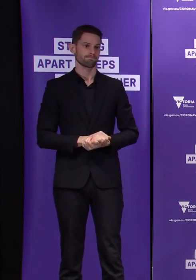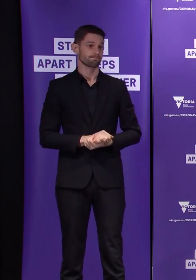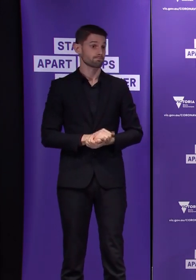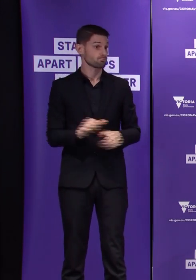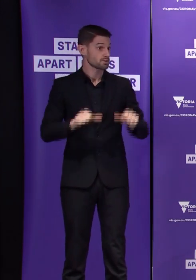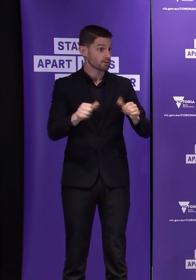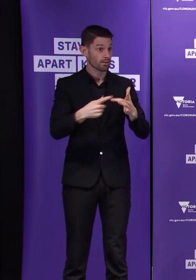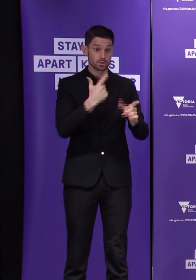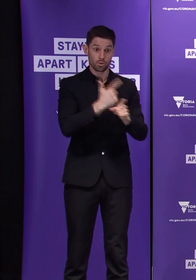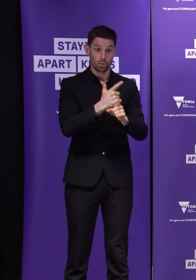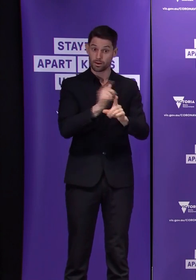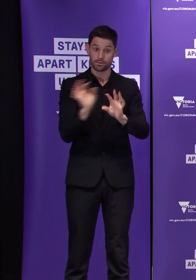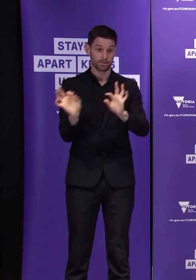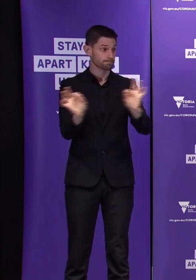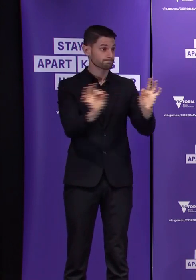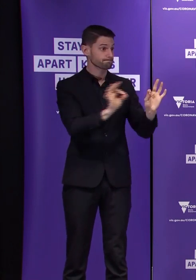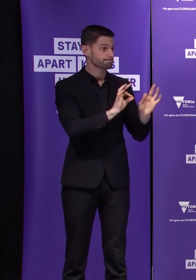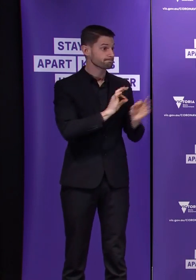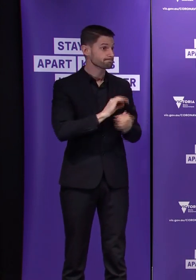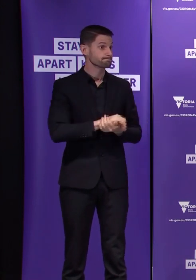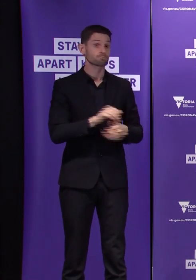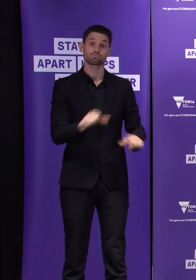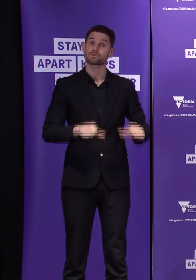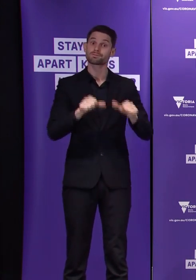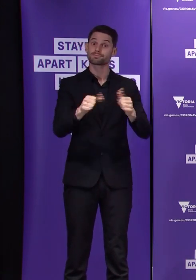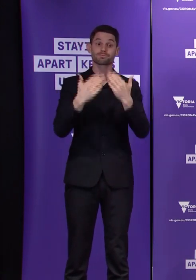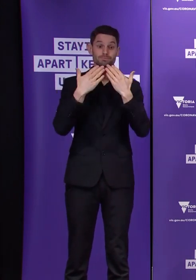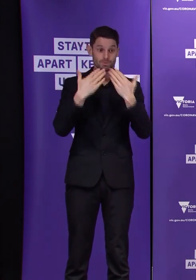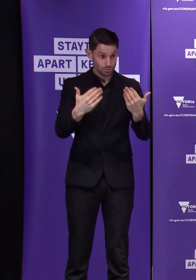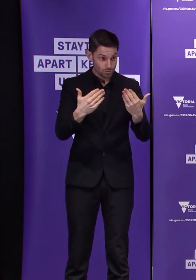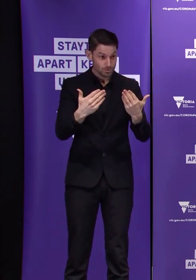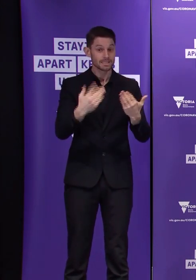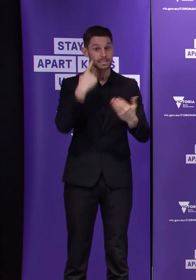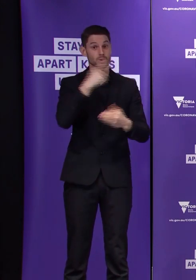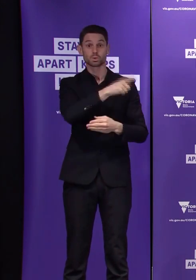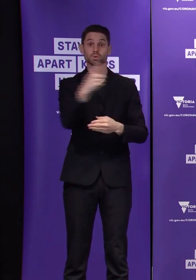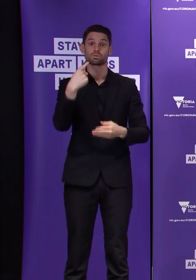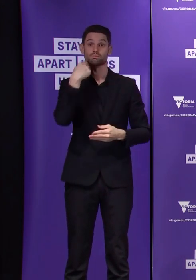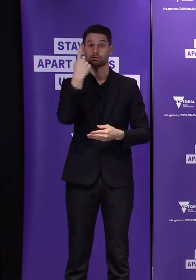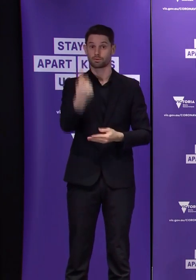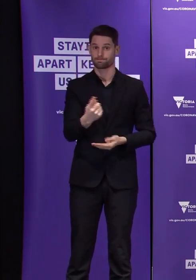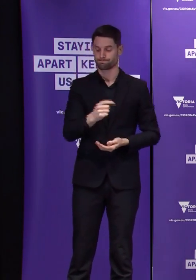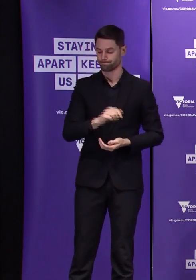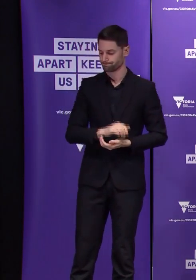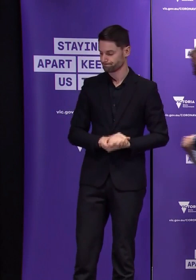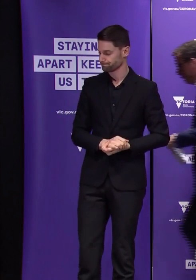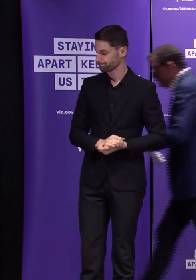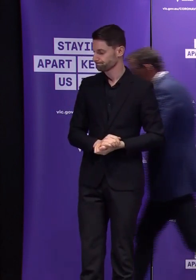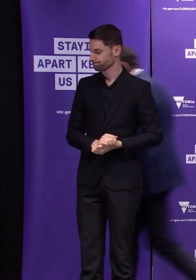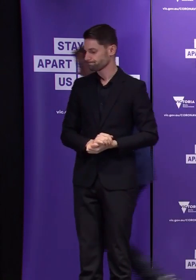Any other issues? If not, thank you all very much, and we will see you tomorrow.